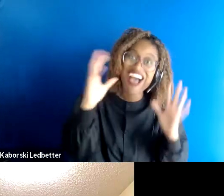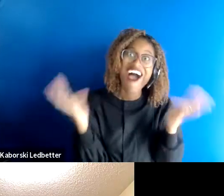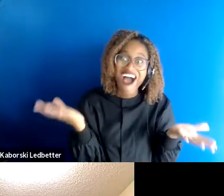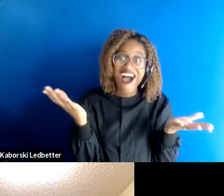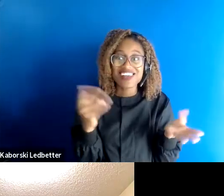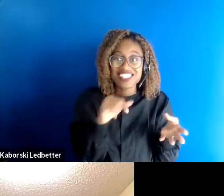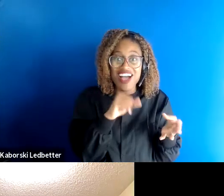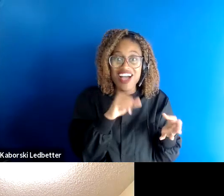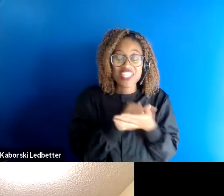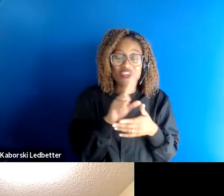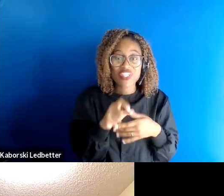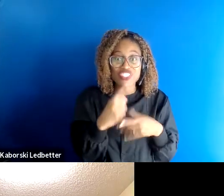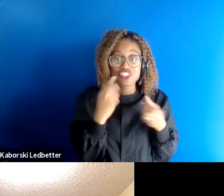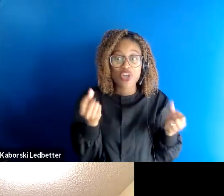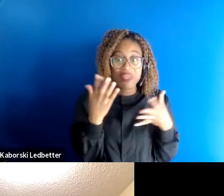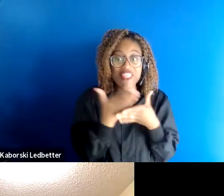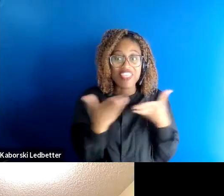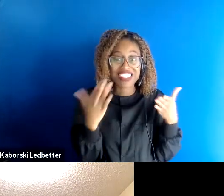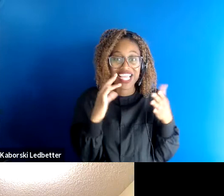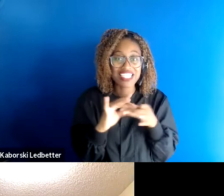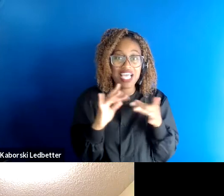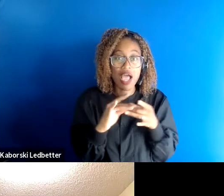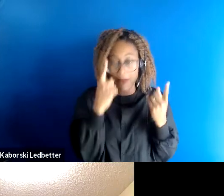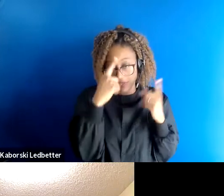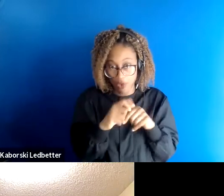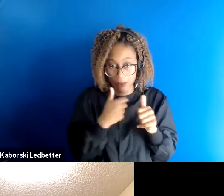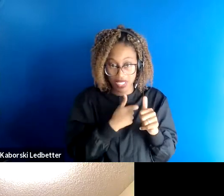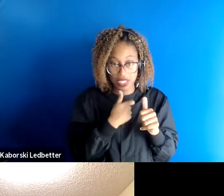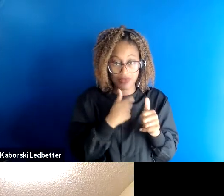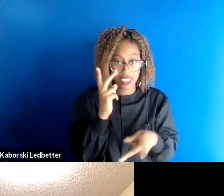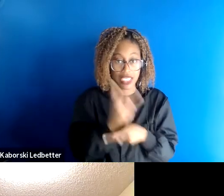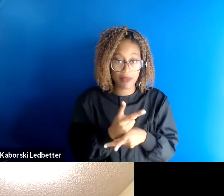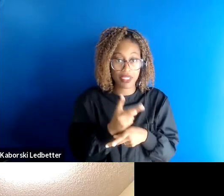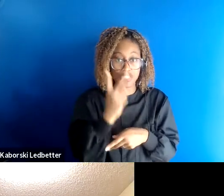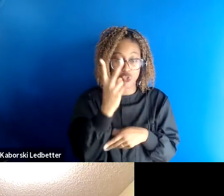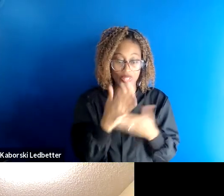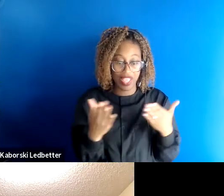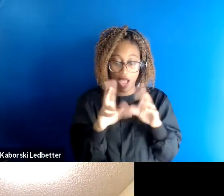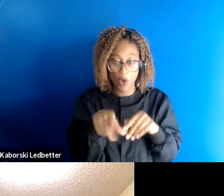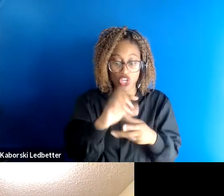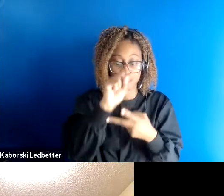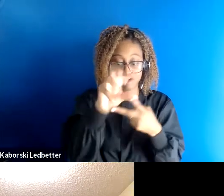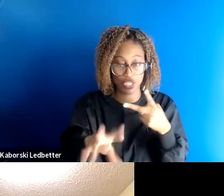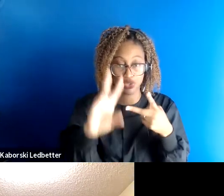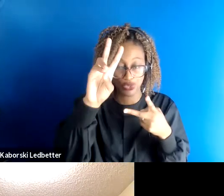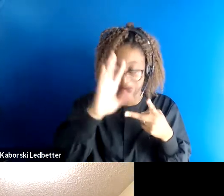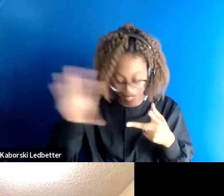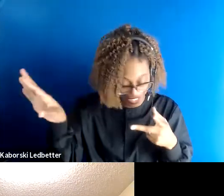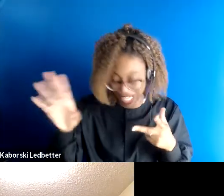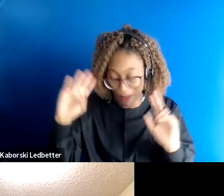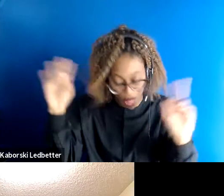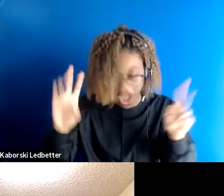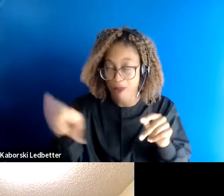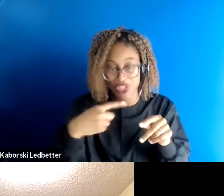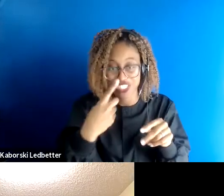I'm gonna make it. I'm gonna make a deal with myself right now to keep it to two pieces. So I think I'm gonna keep it to the piece